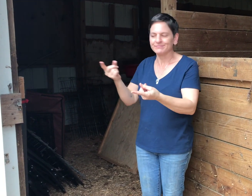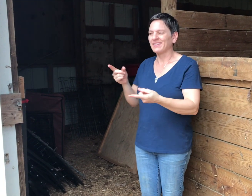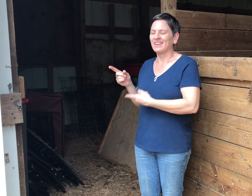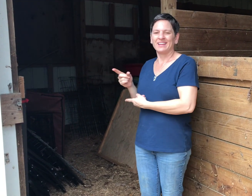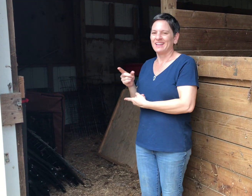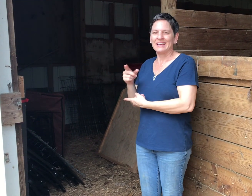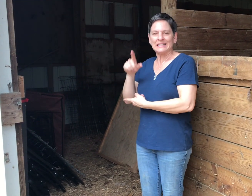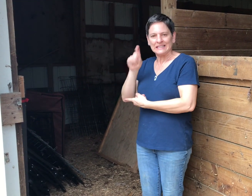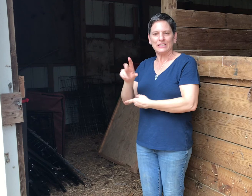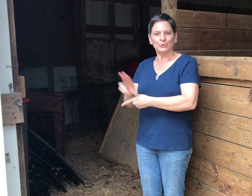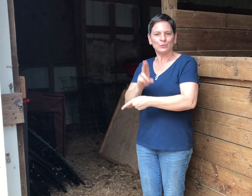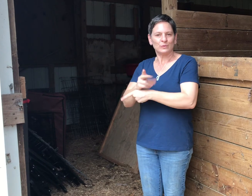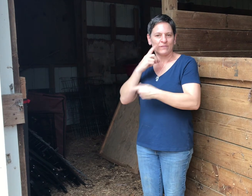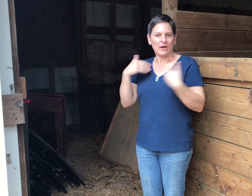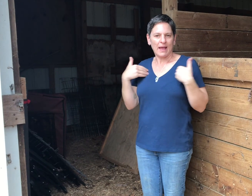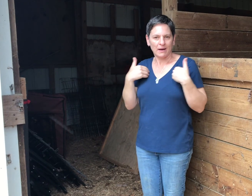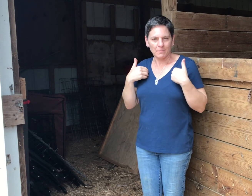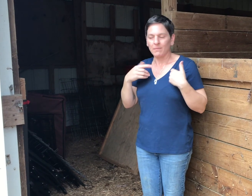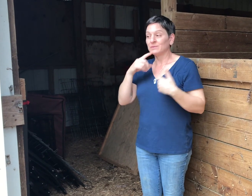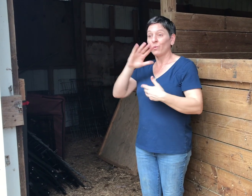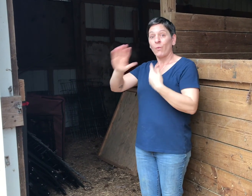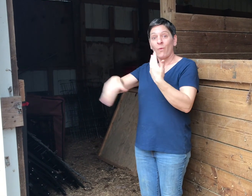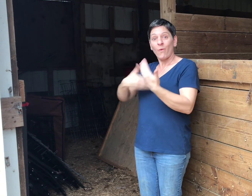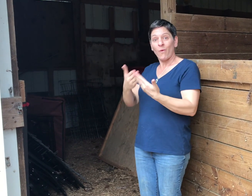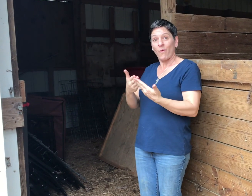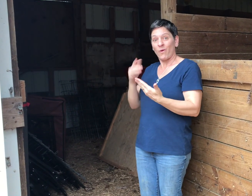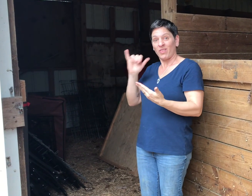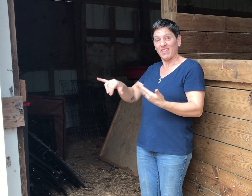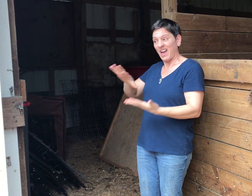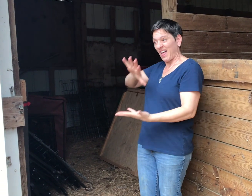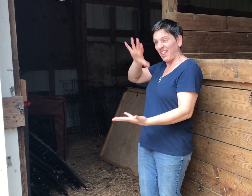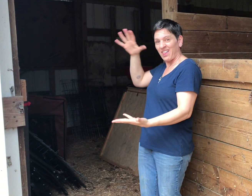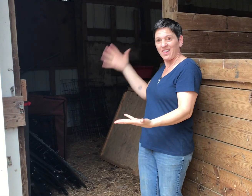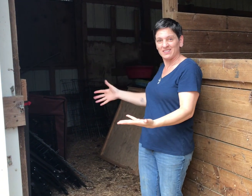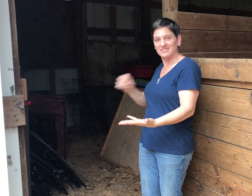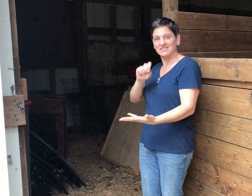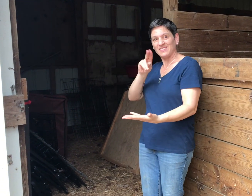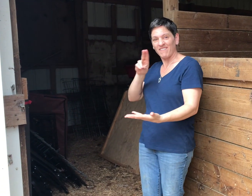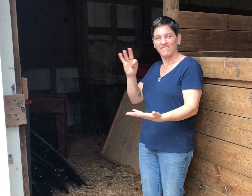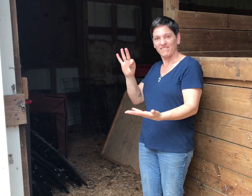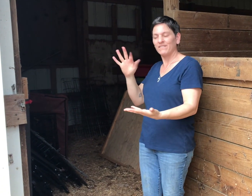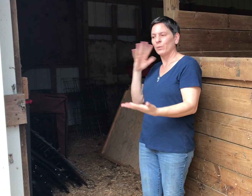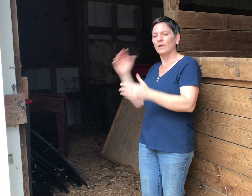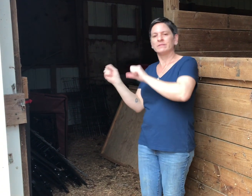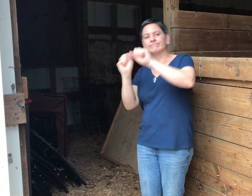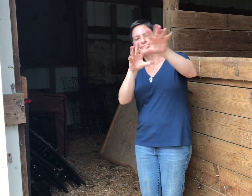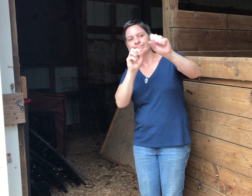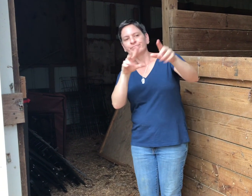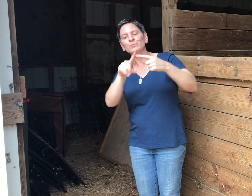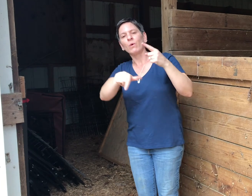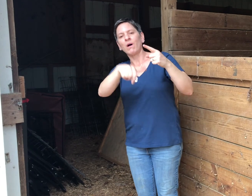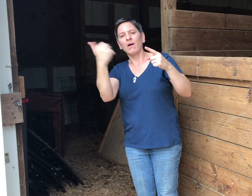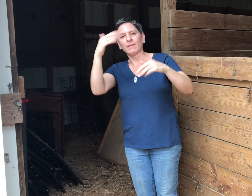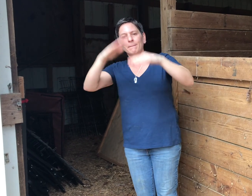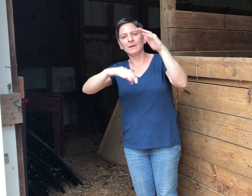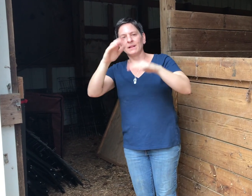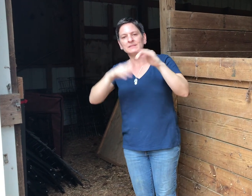the house, so we've been storing them here in the stall, and we really need to clear this stuff to use it for the animals, so we're going to have to move it to